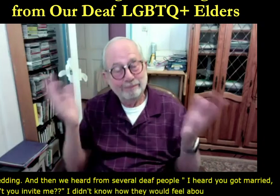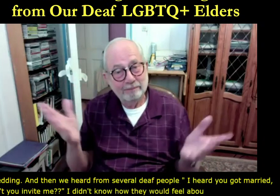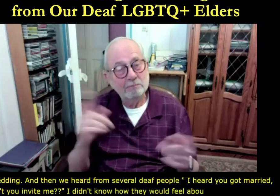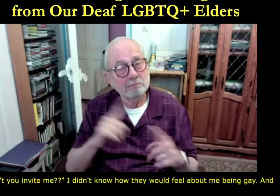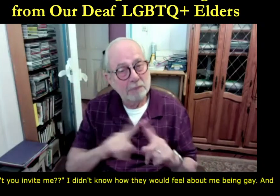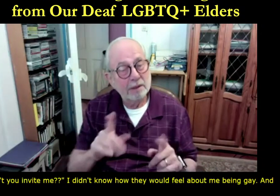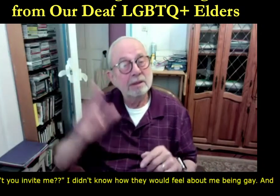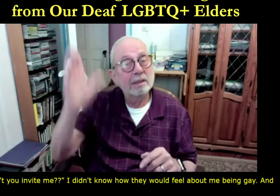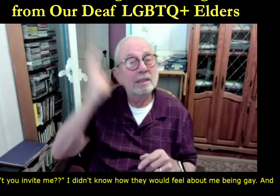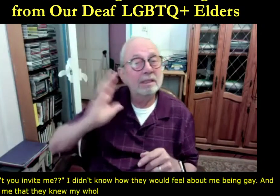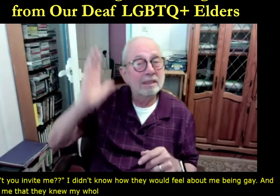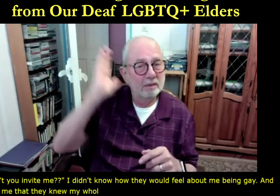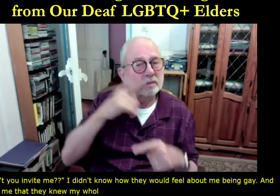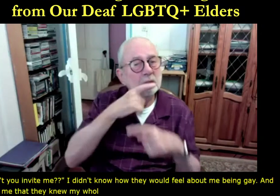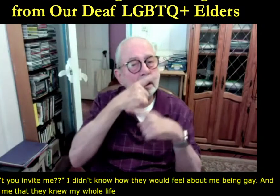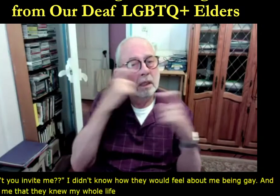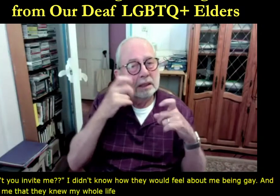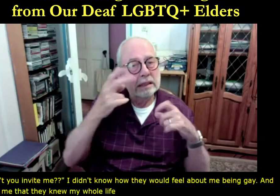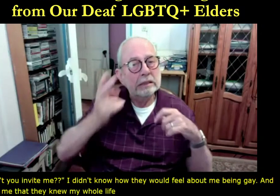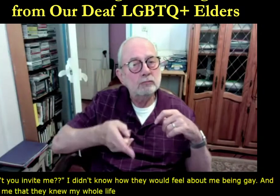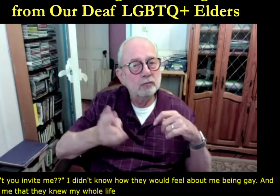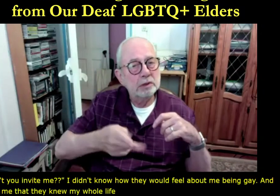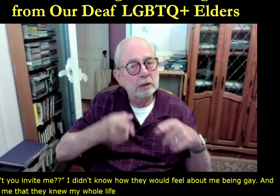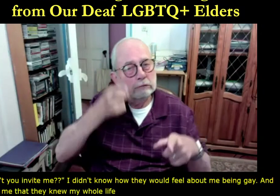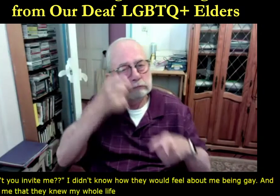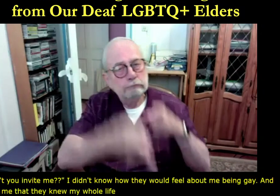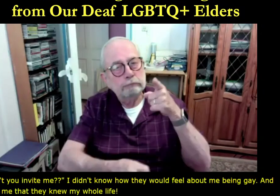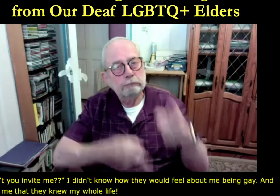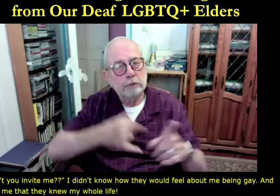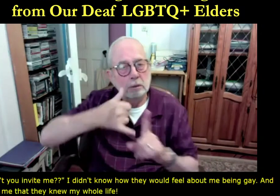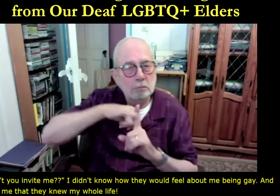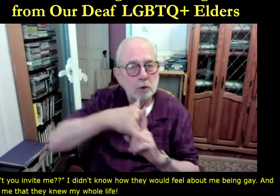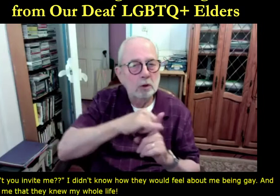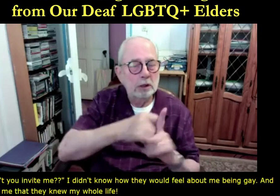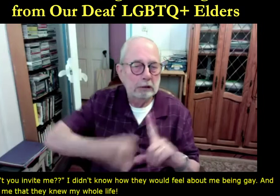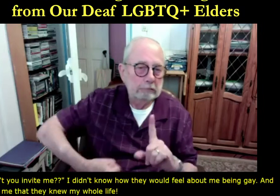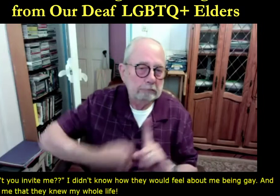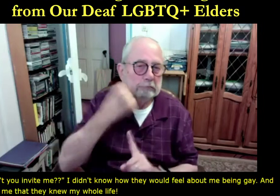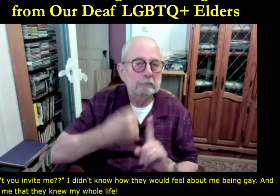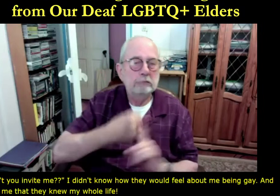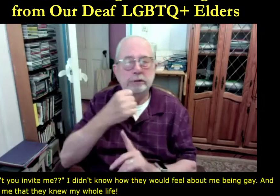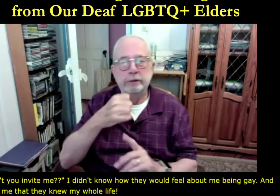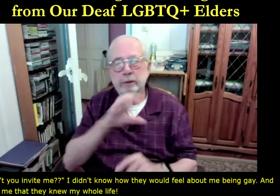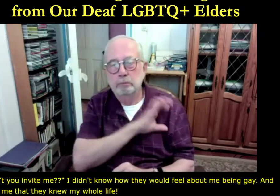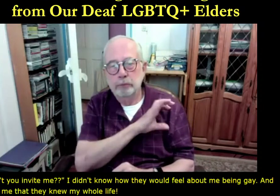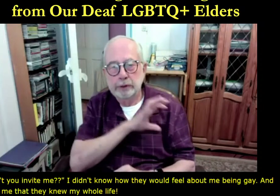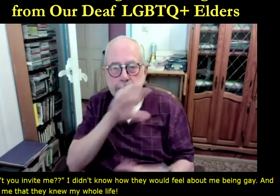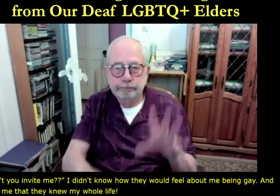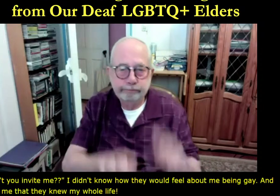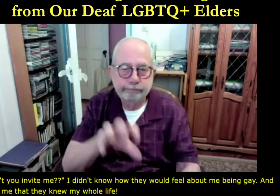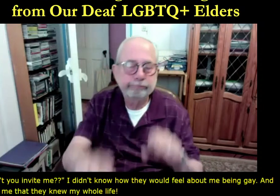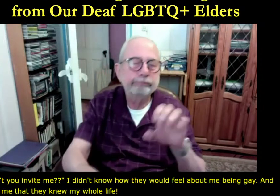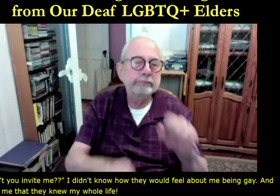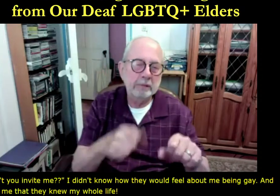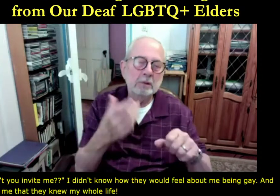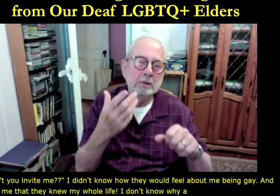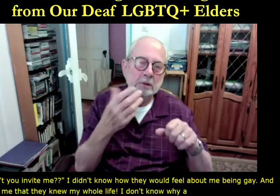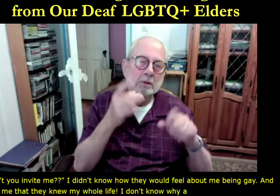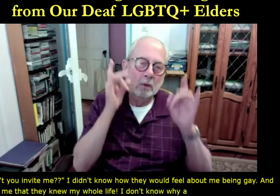why i was so afraid all those years but before there was an ugly history of bullying and taunting and the